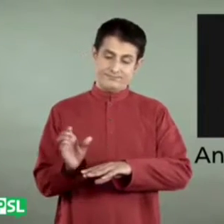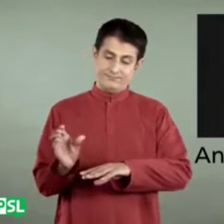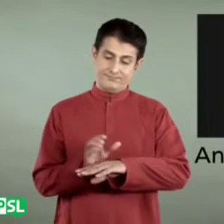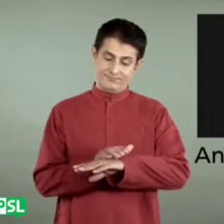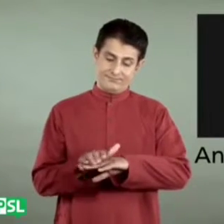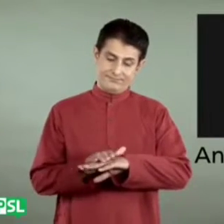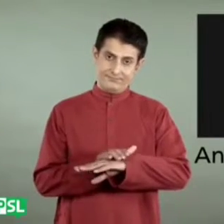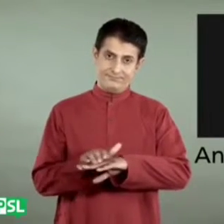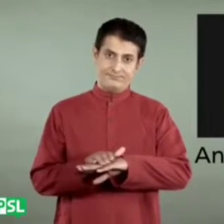Antibacterial sabun.